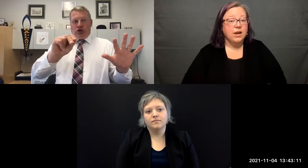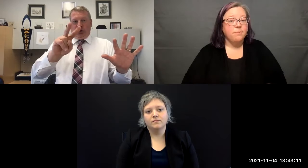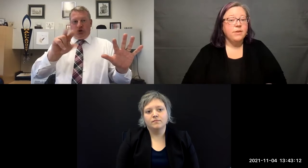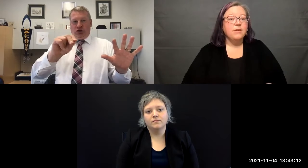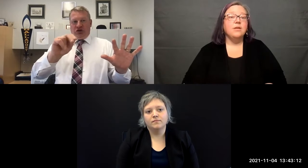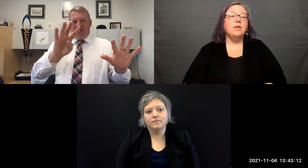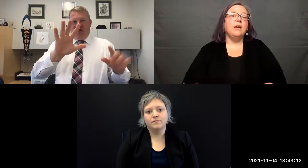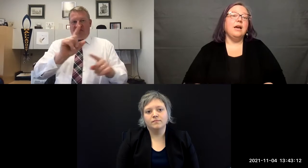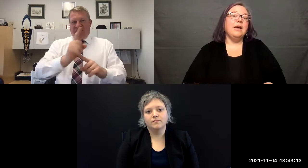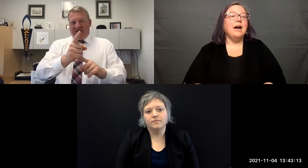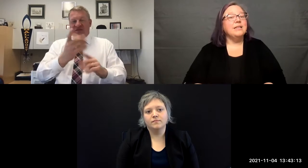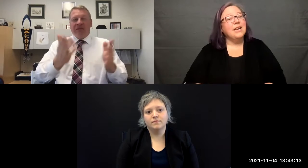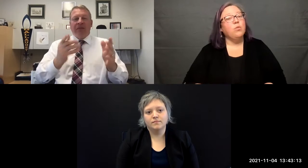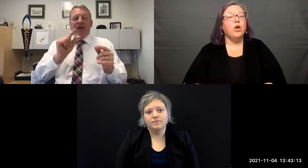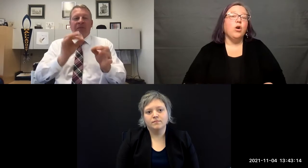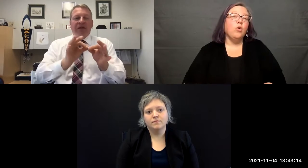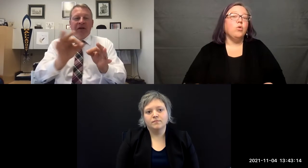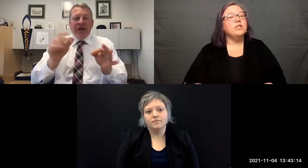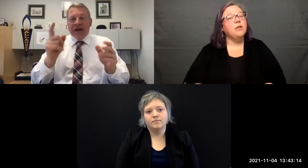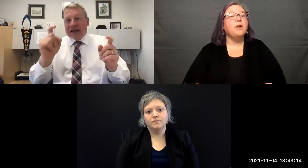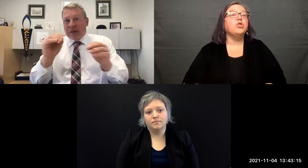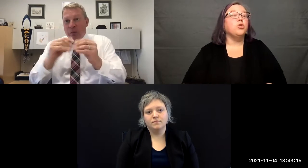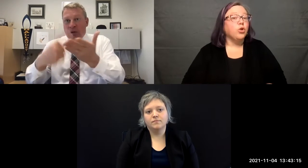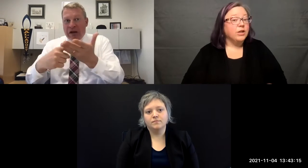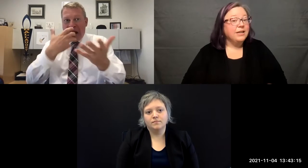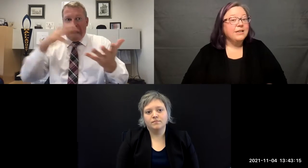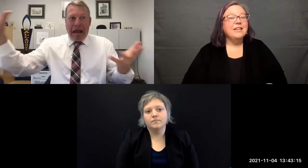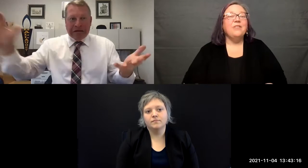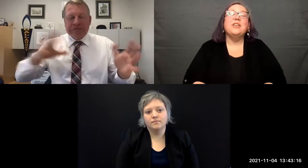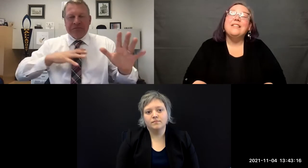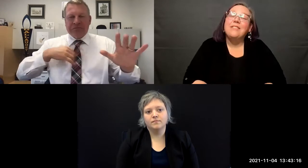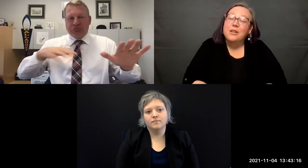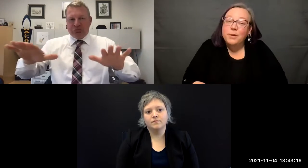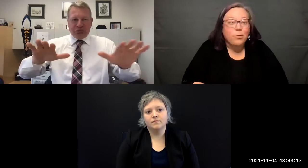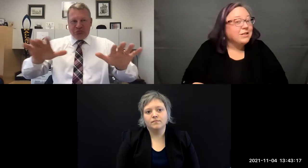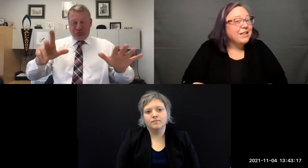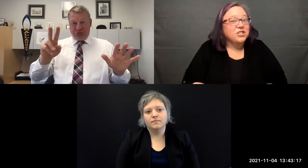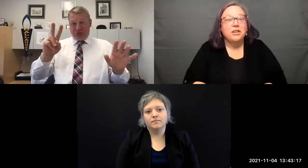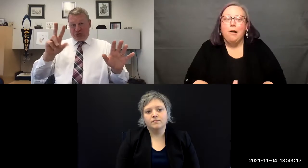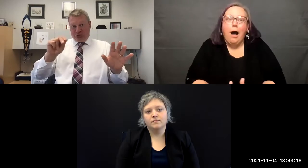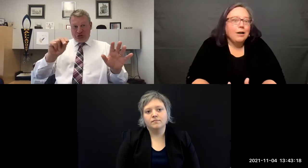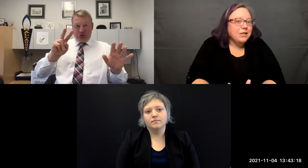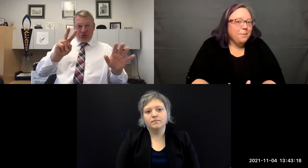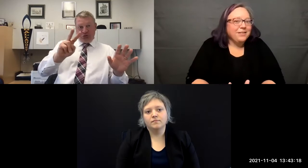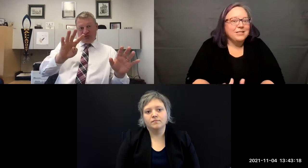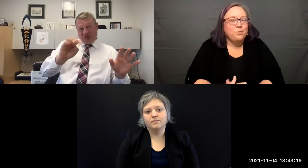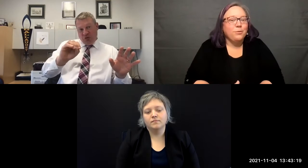time. And I say we'll go till about 2:30. If you need a little bit more discussion on a hot topic that's